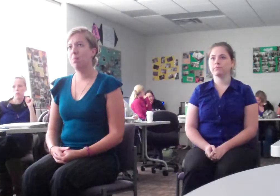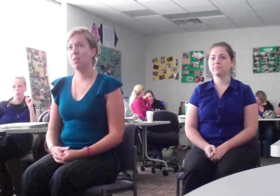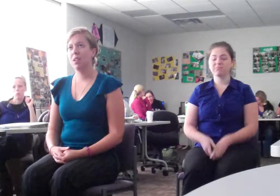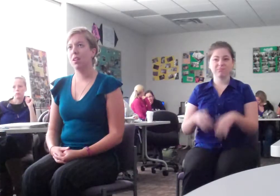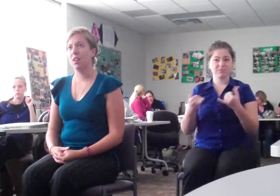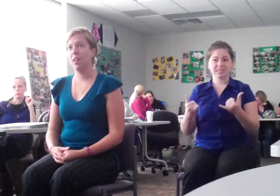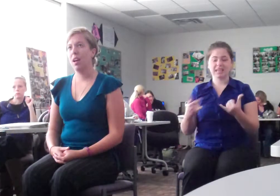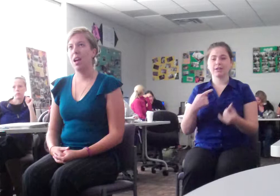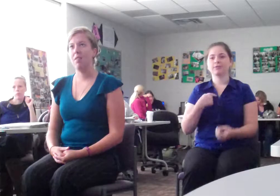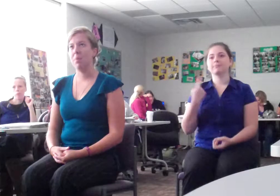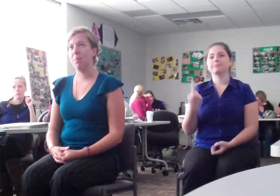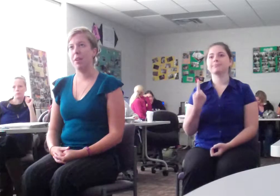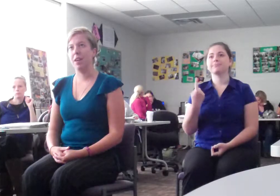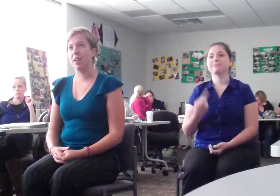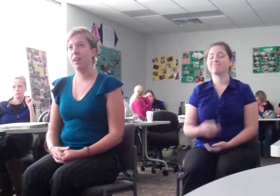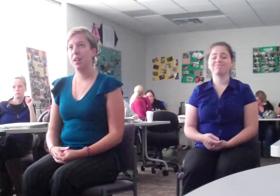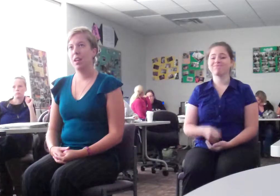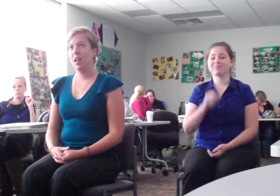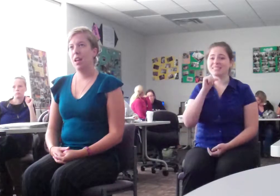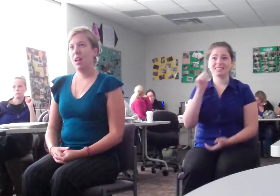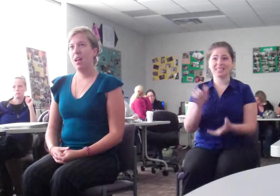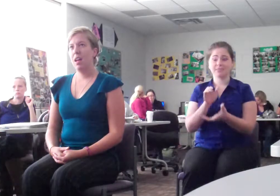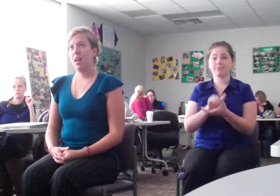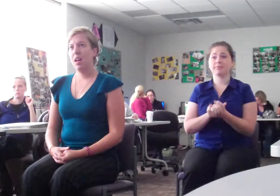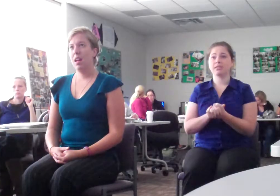Right now I'm single. I haven't been married.